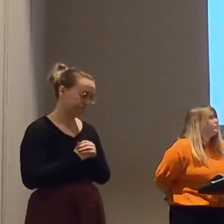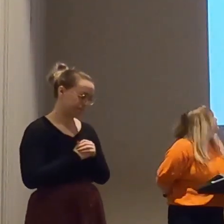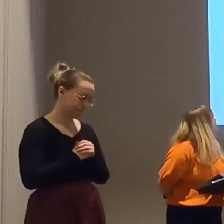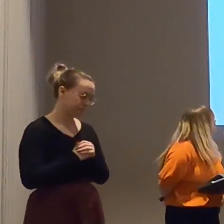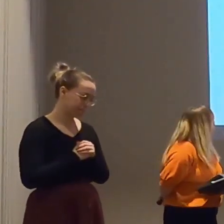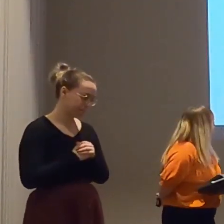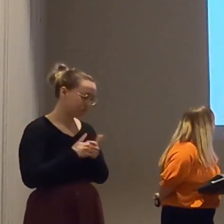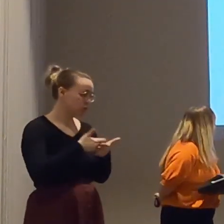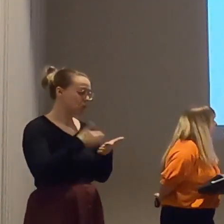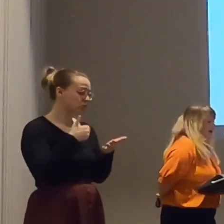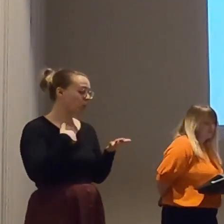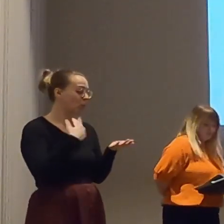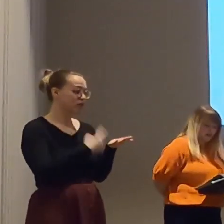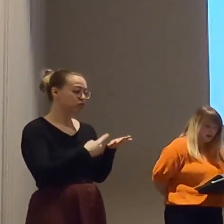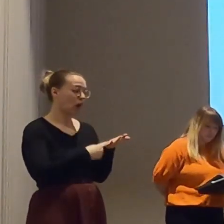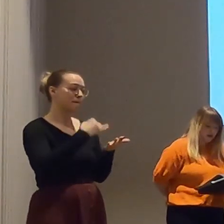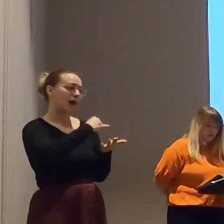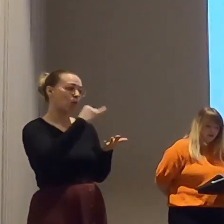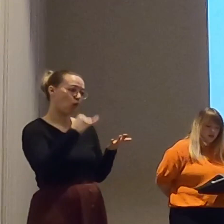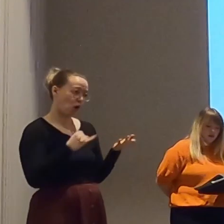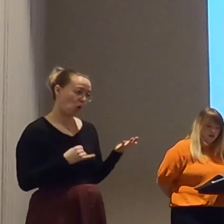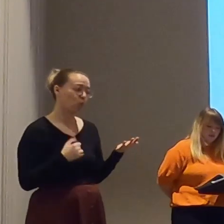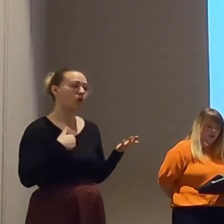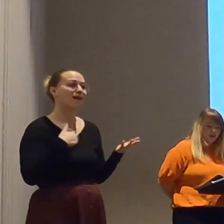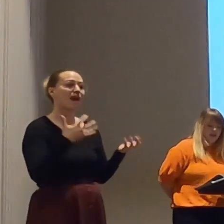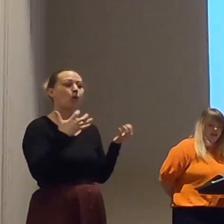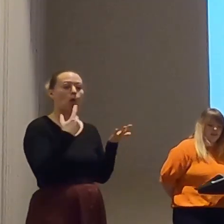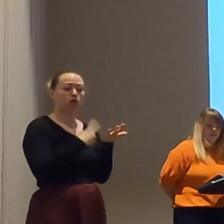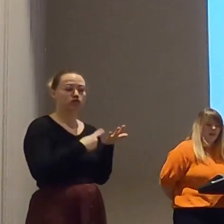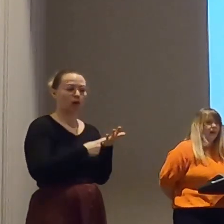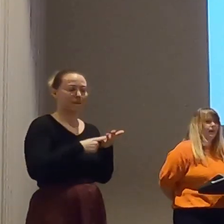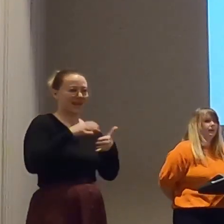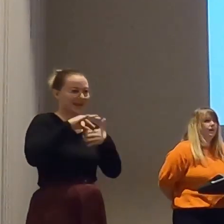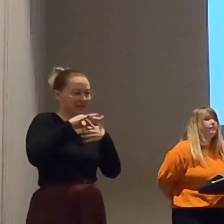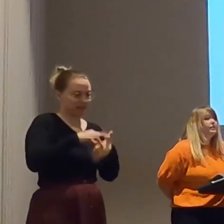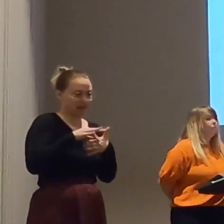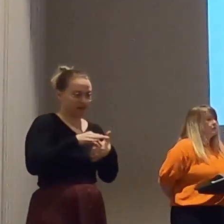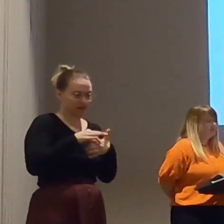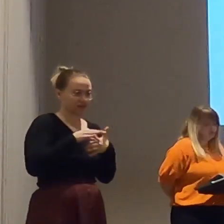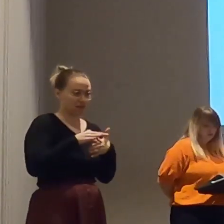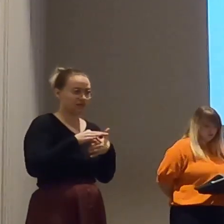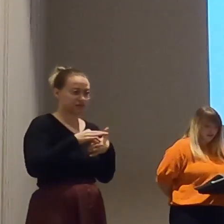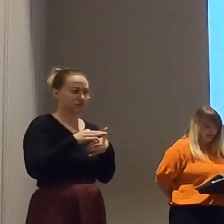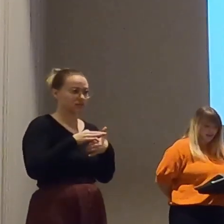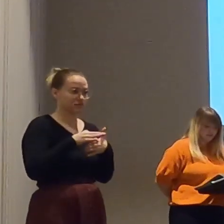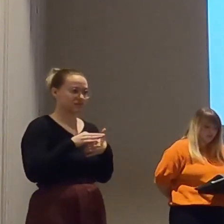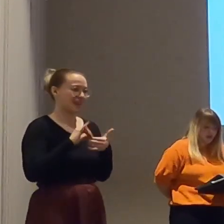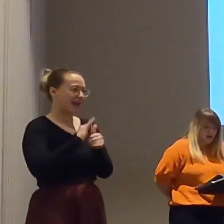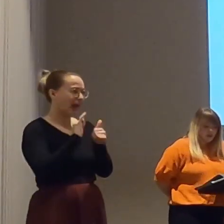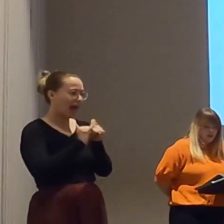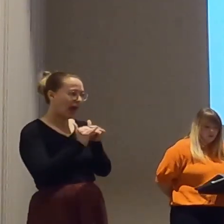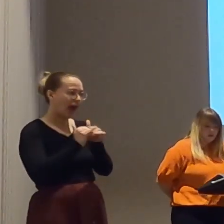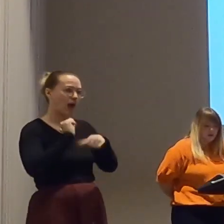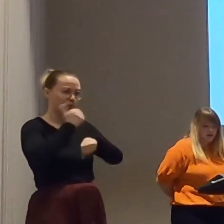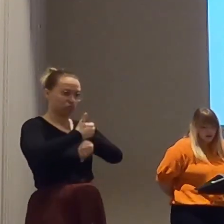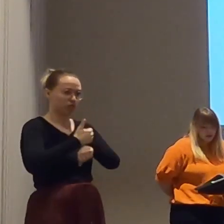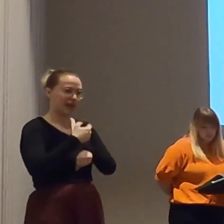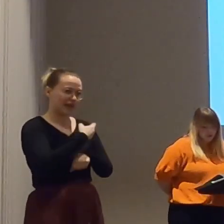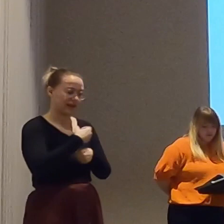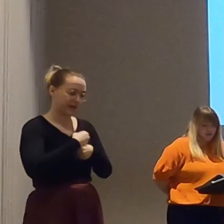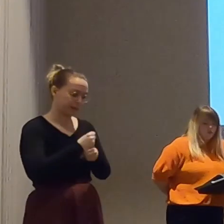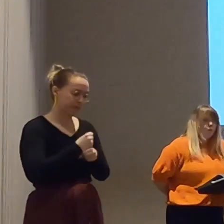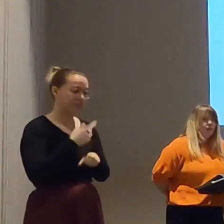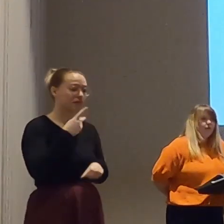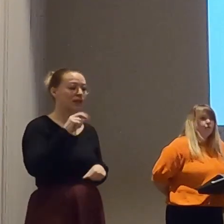So before we talk about the artwork, actually, I want to talk about the context and of which this was created. So